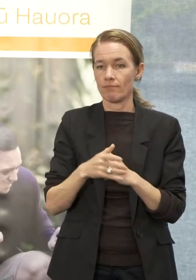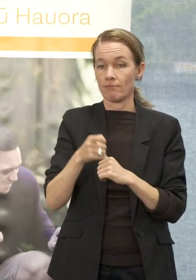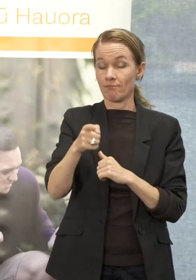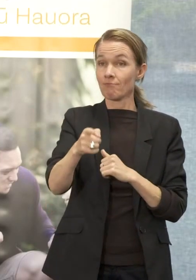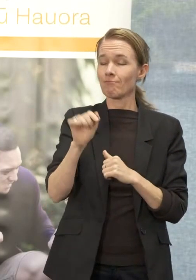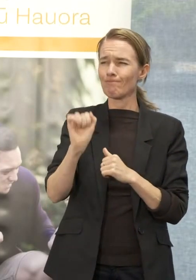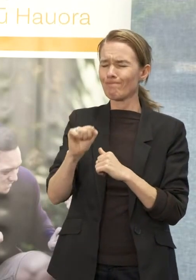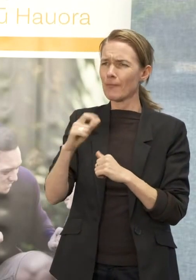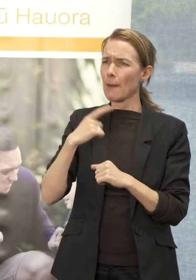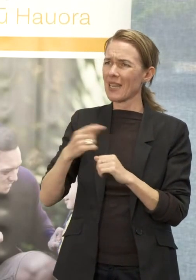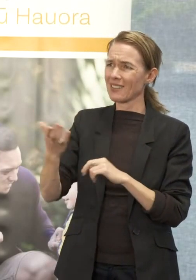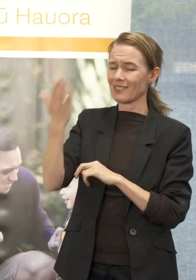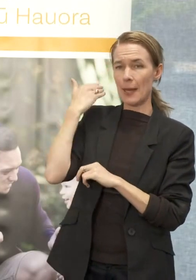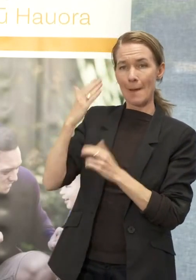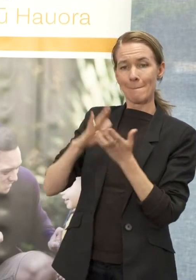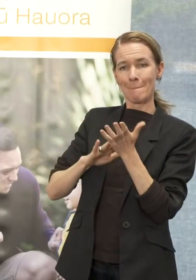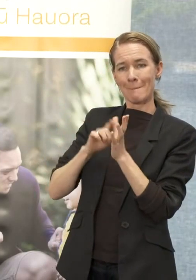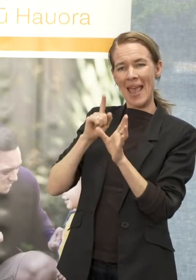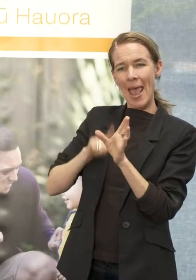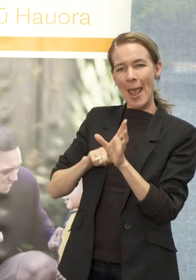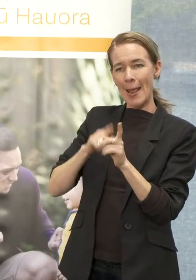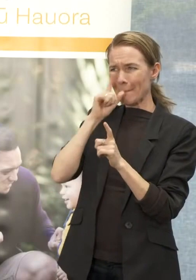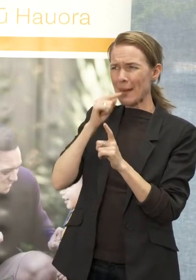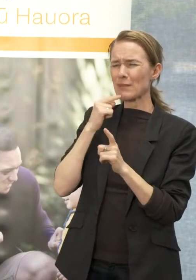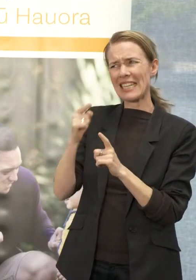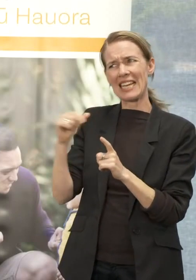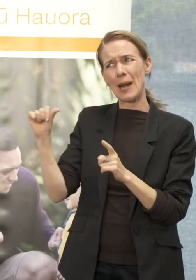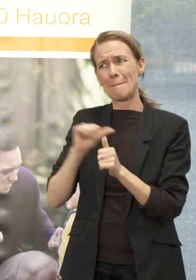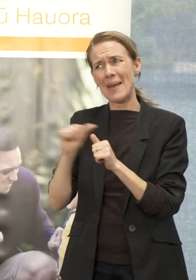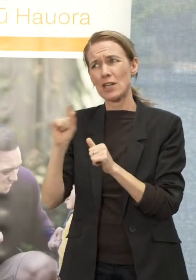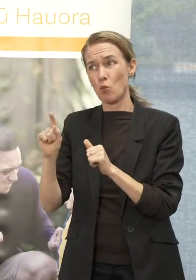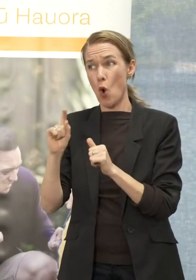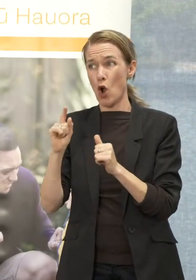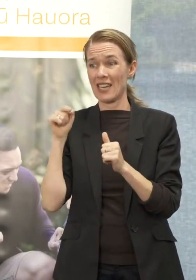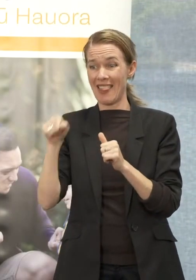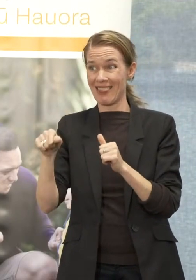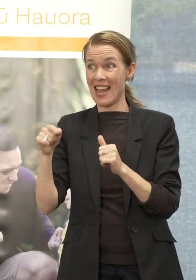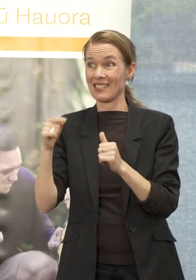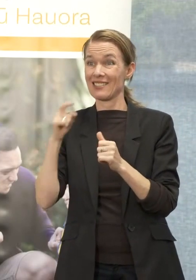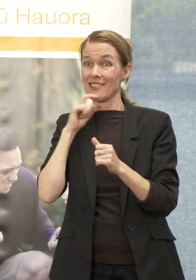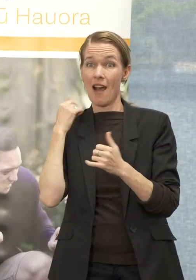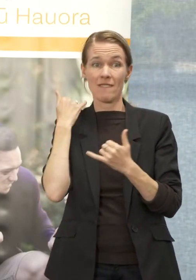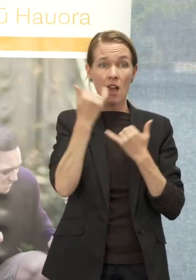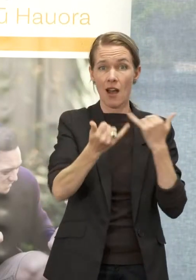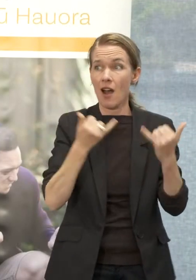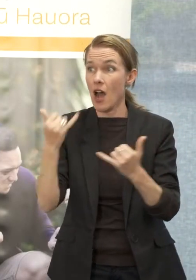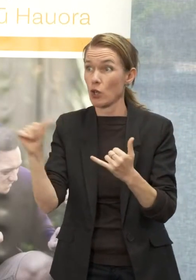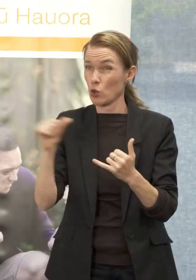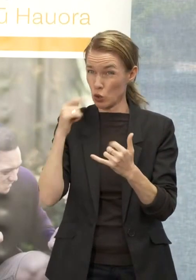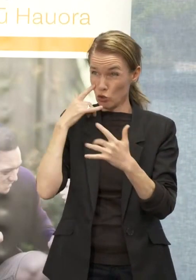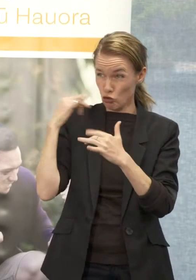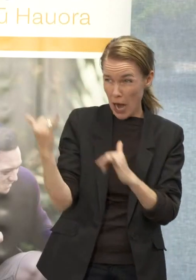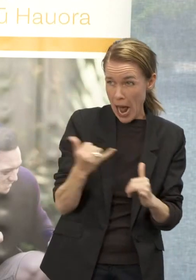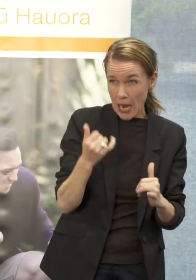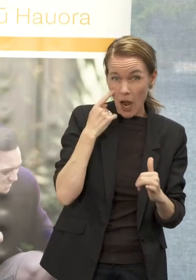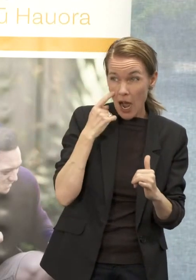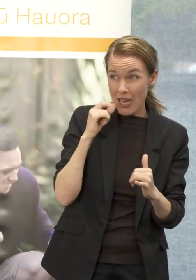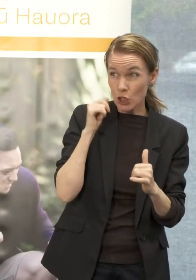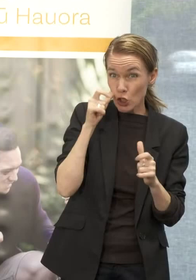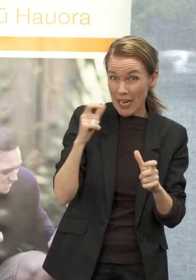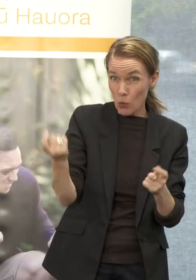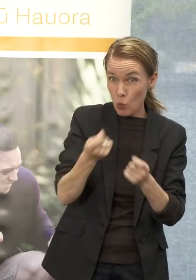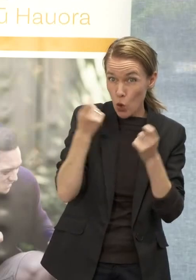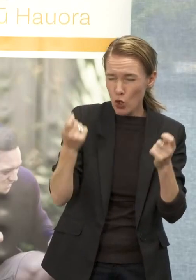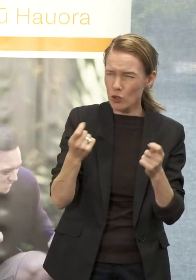before the August outbreak. Can you explain why that took so long to happen and didn't in fact happen in the end before the outbreak? There had been a number